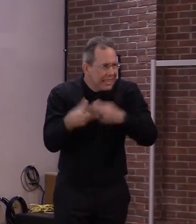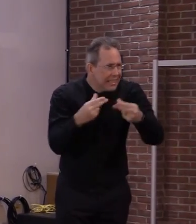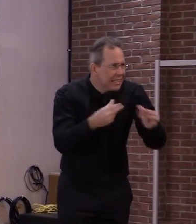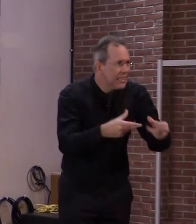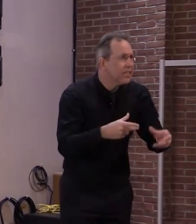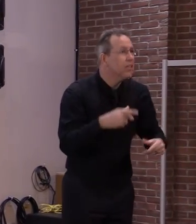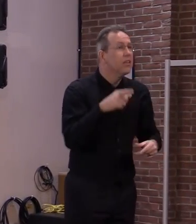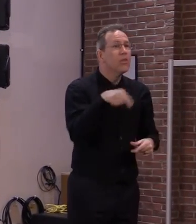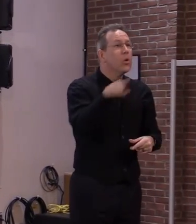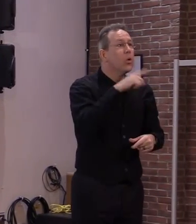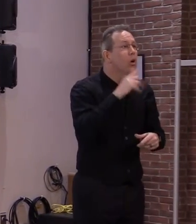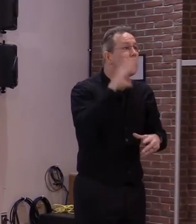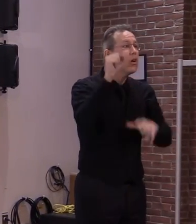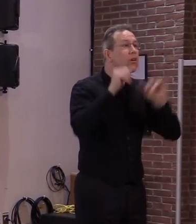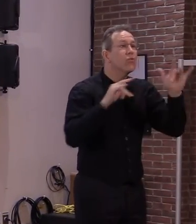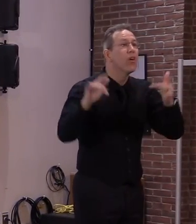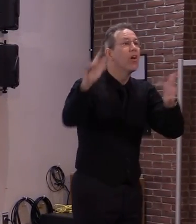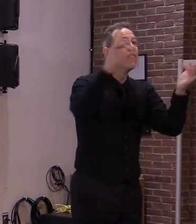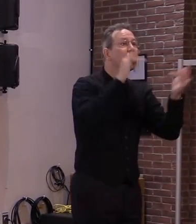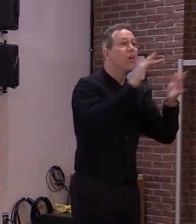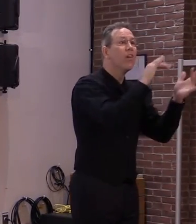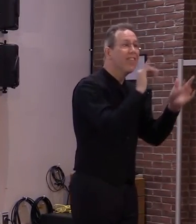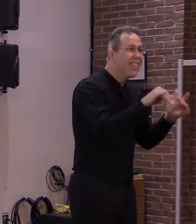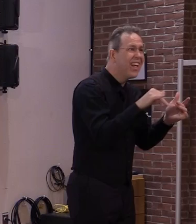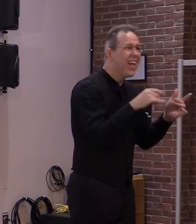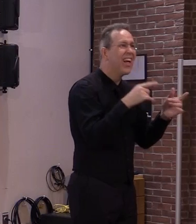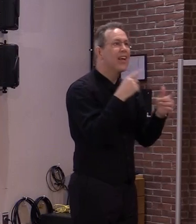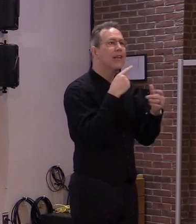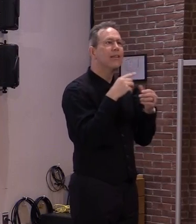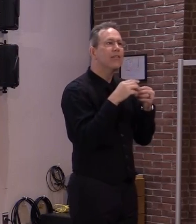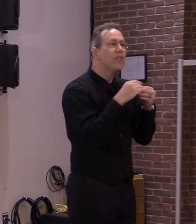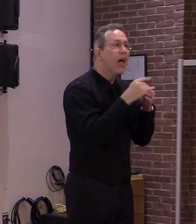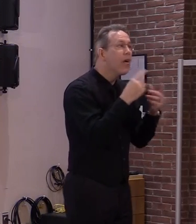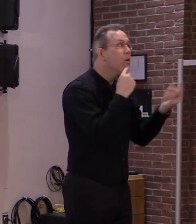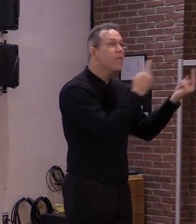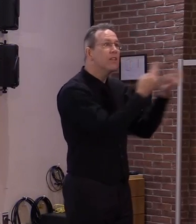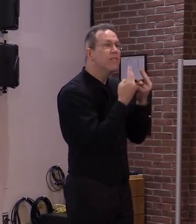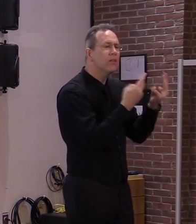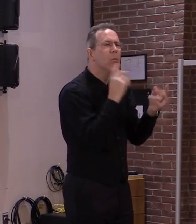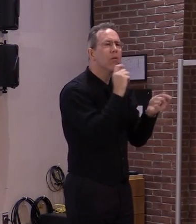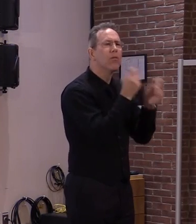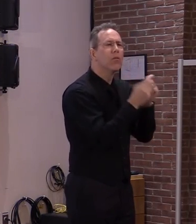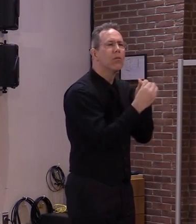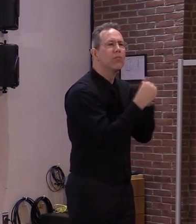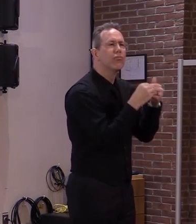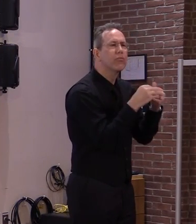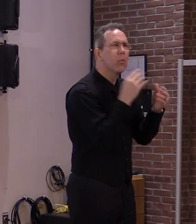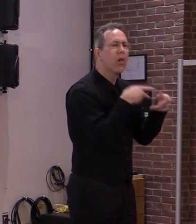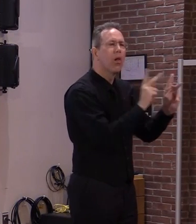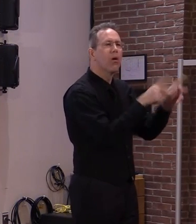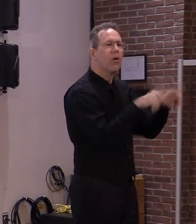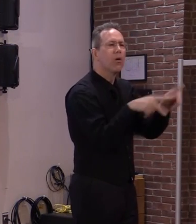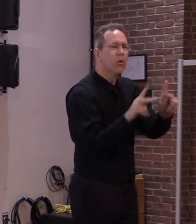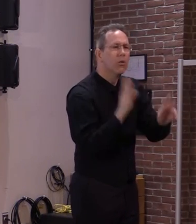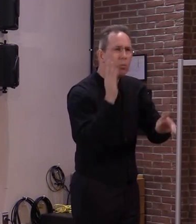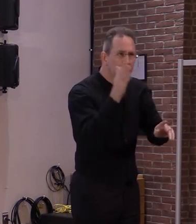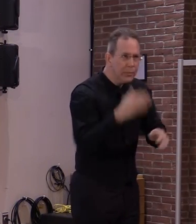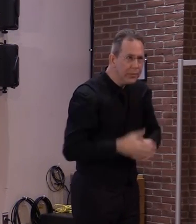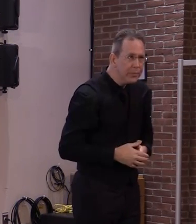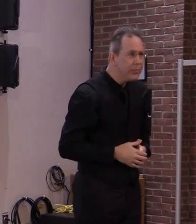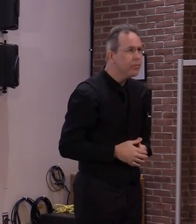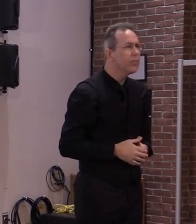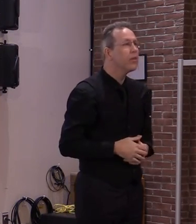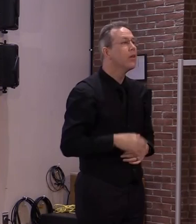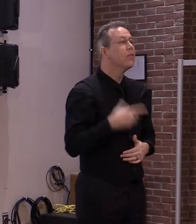vaccine allocation continues to increase, which means more Vermonters can be vaccinated, and we are encouraged as